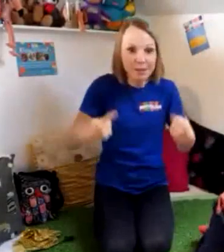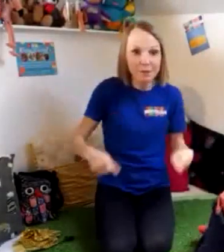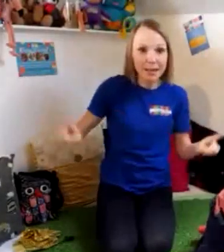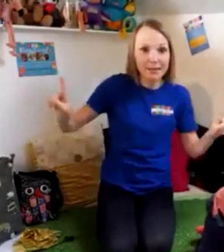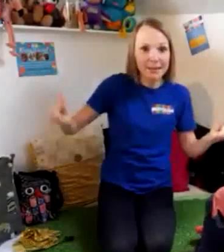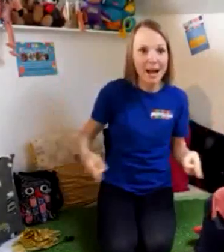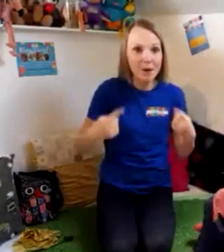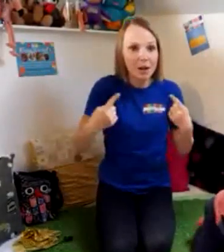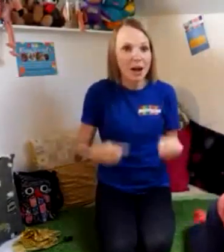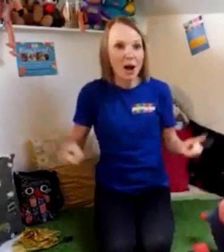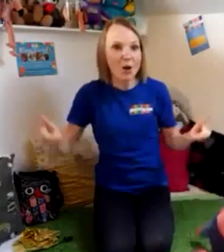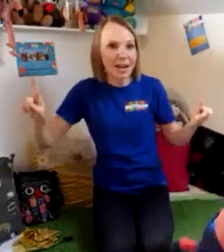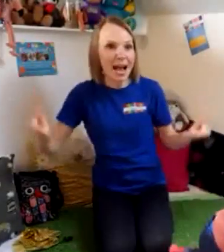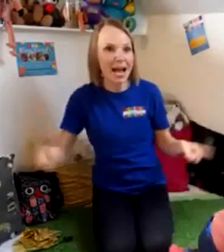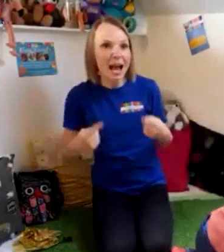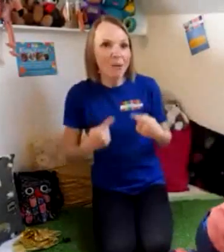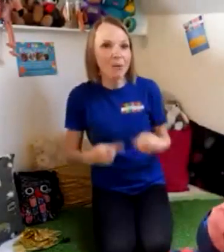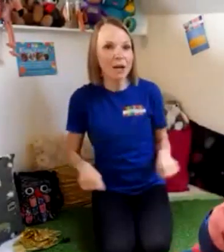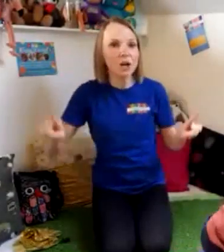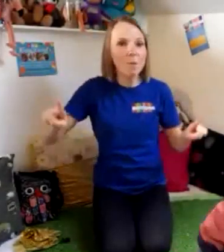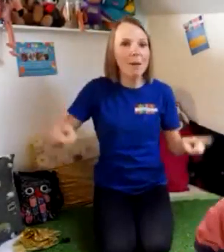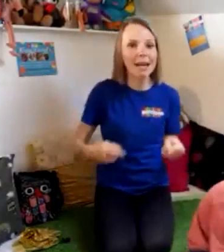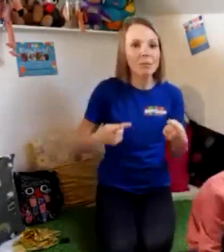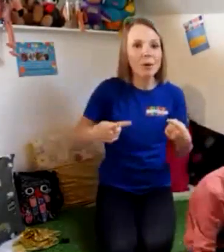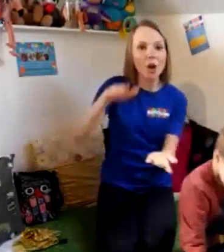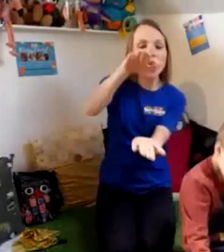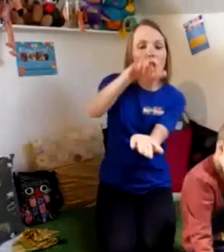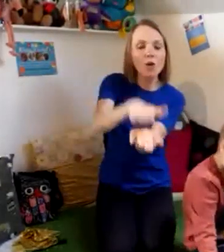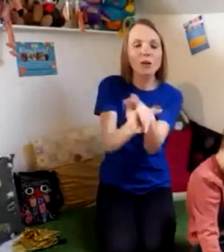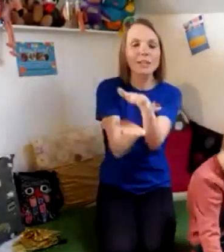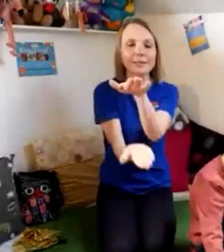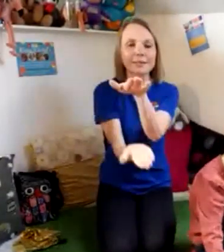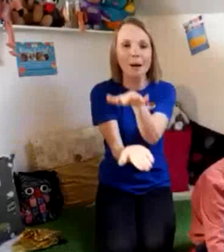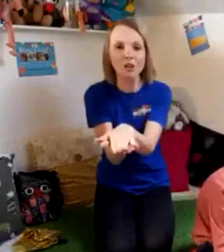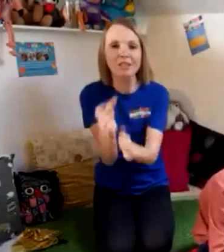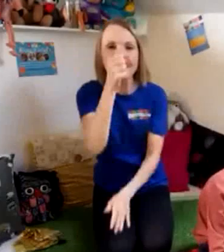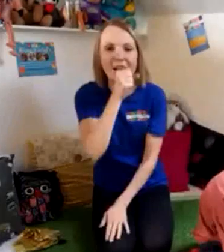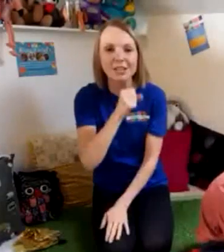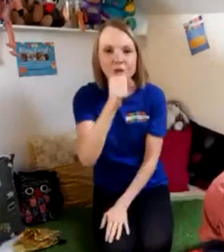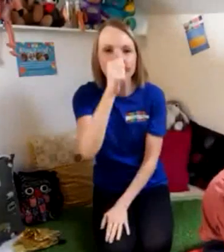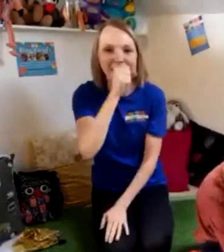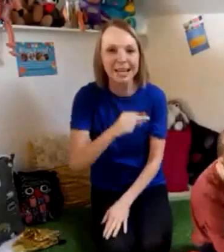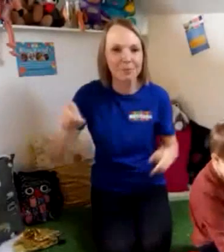fingers now. Okay, and we're going to come back in with our lovely sandwiches and ice cream.